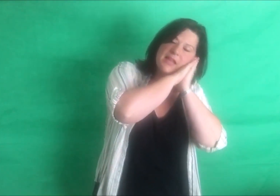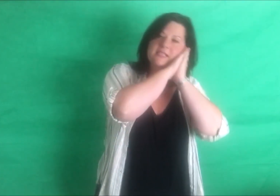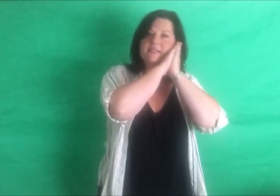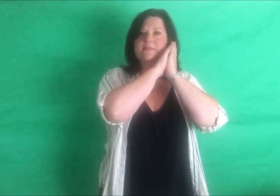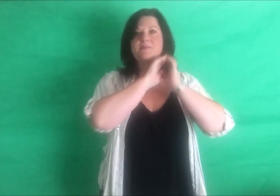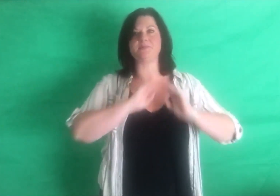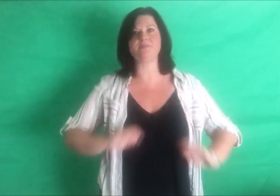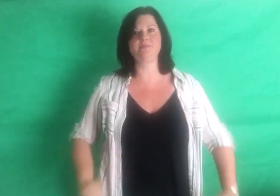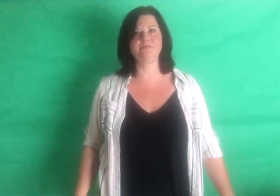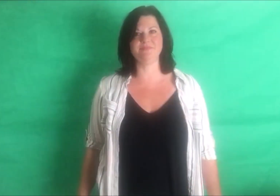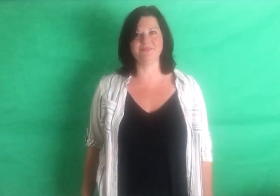bed.